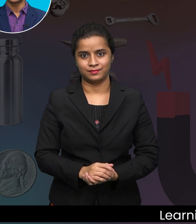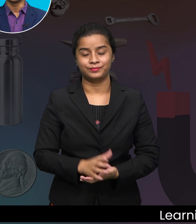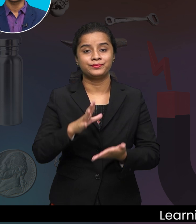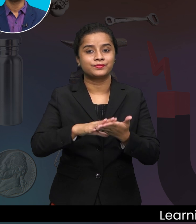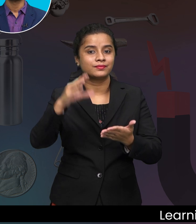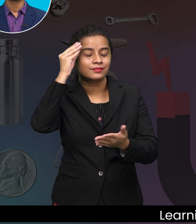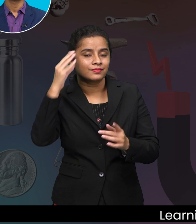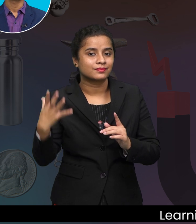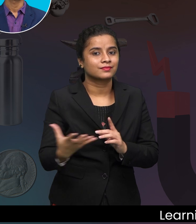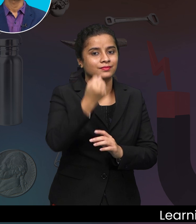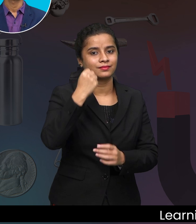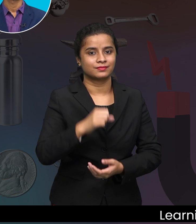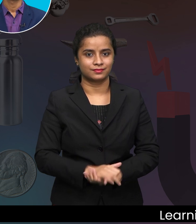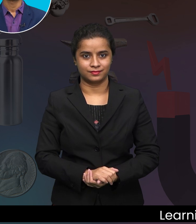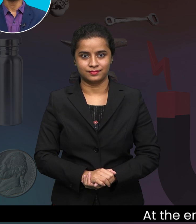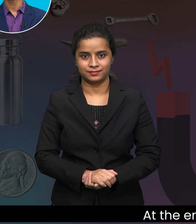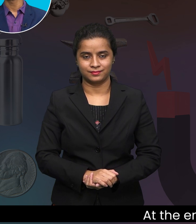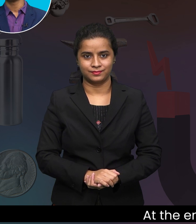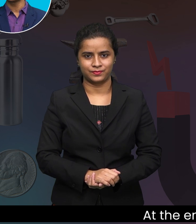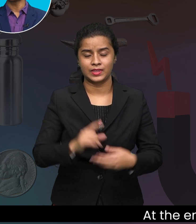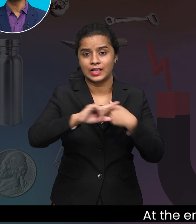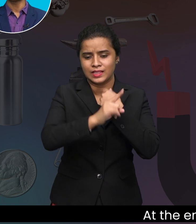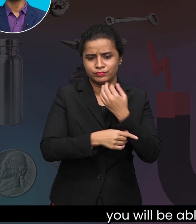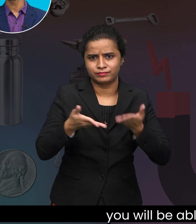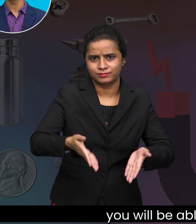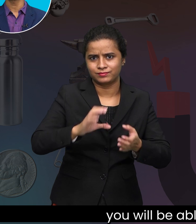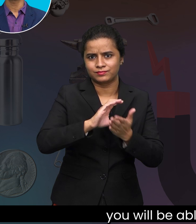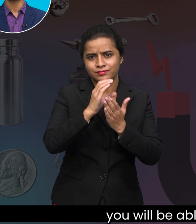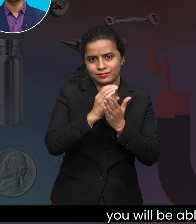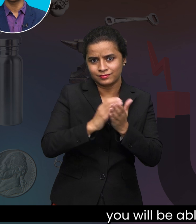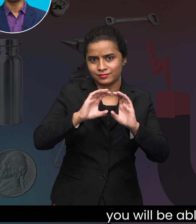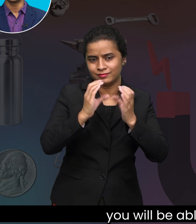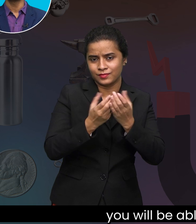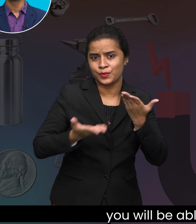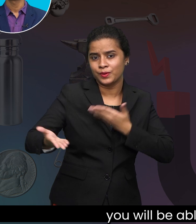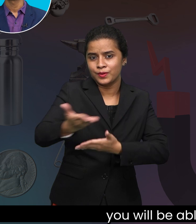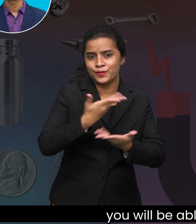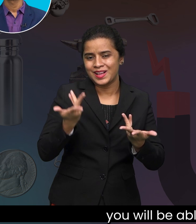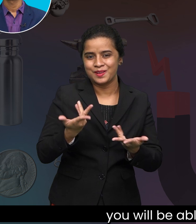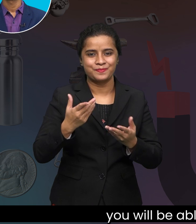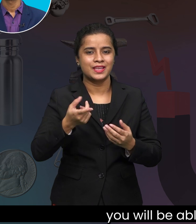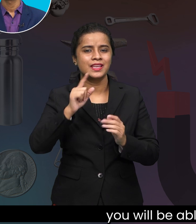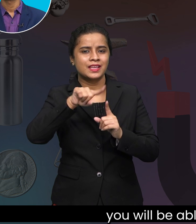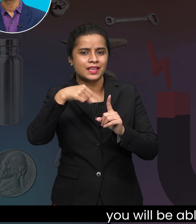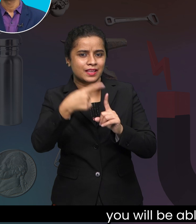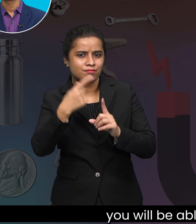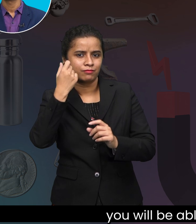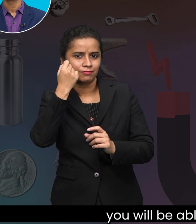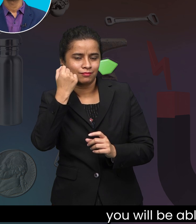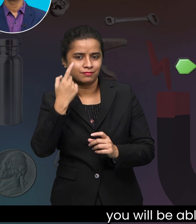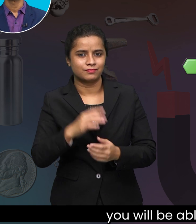Learning outcomes. At the end of this session, you will be able to understand about